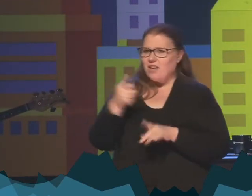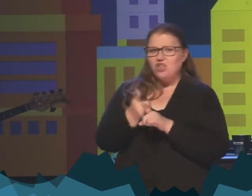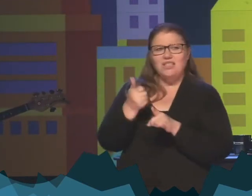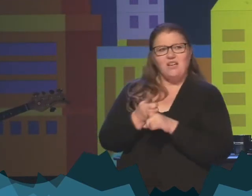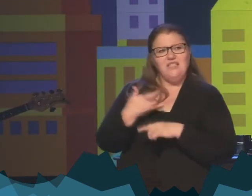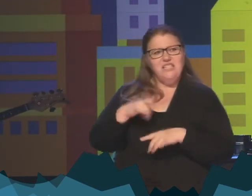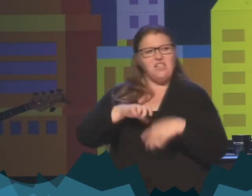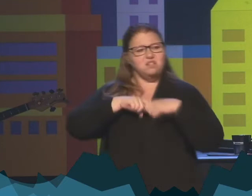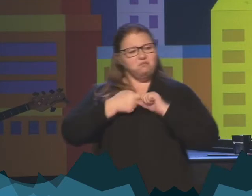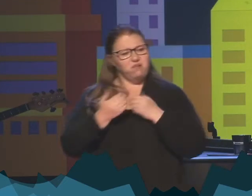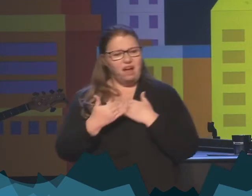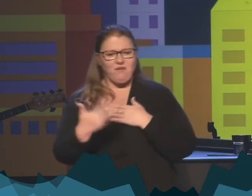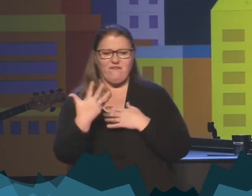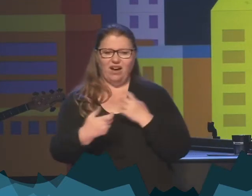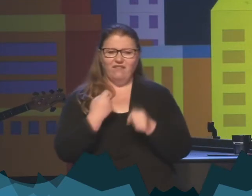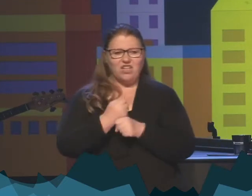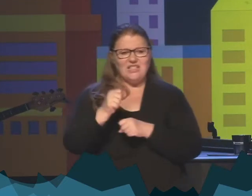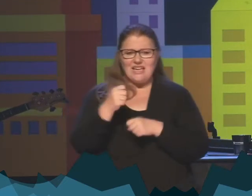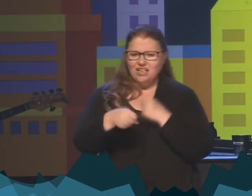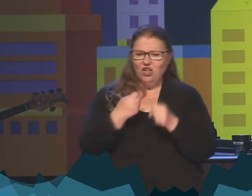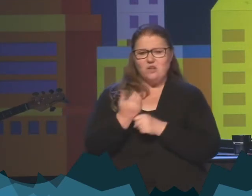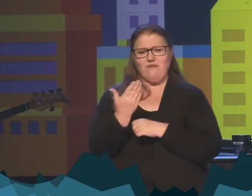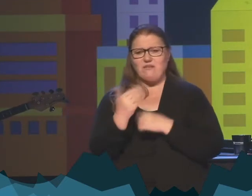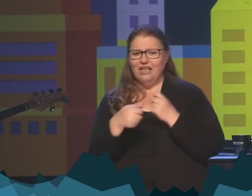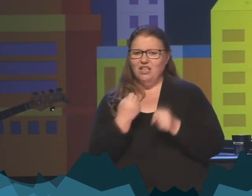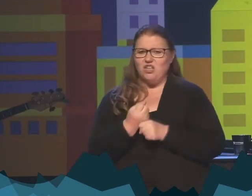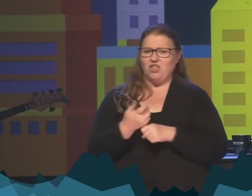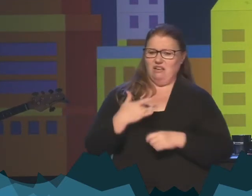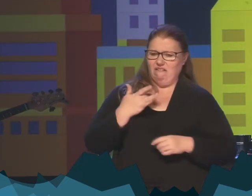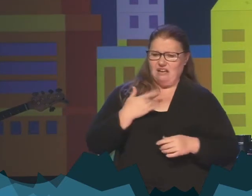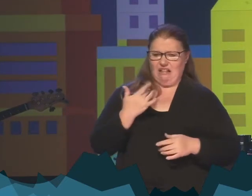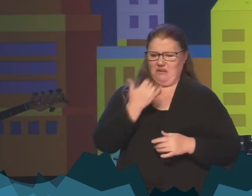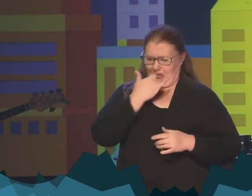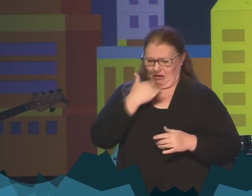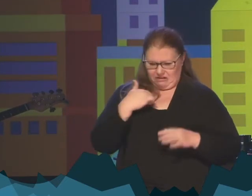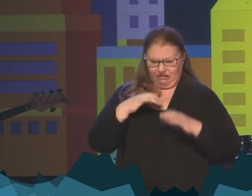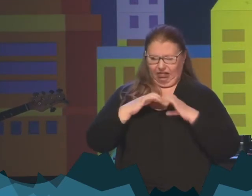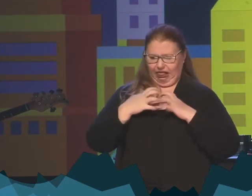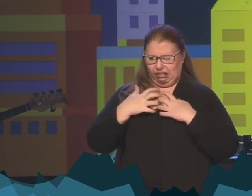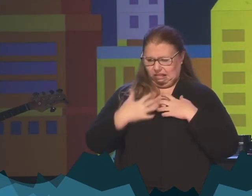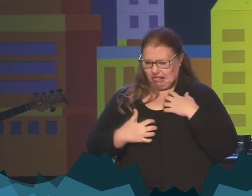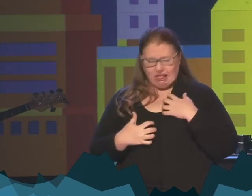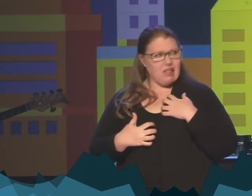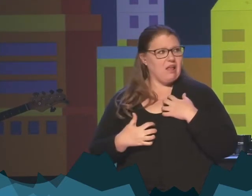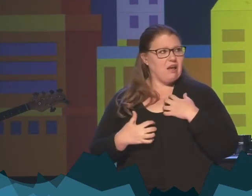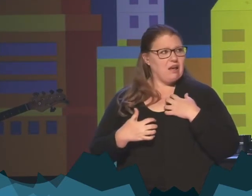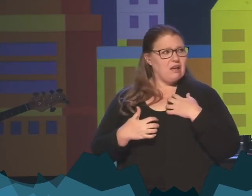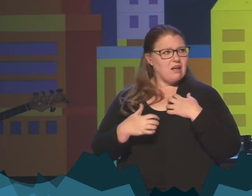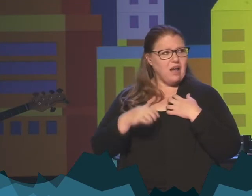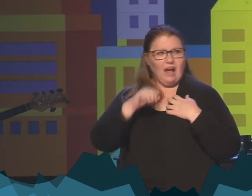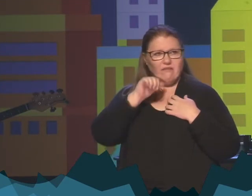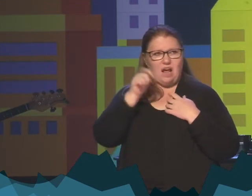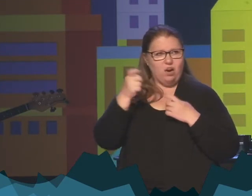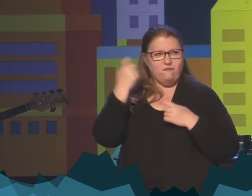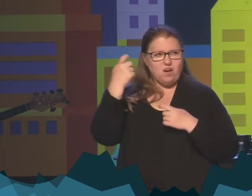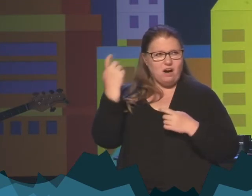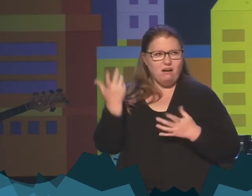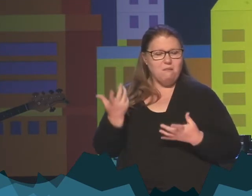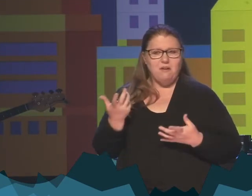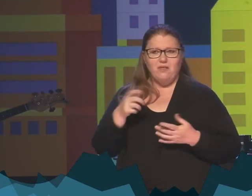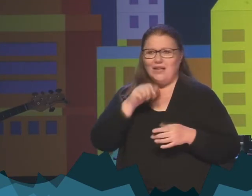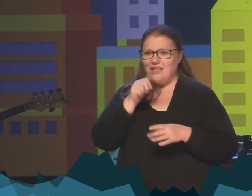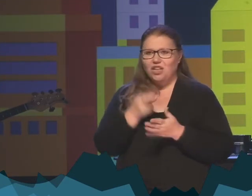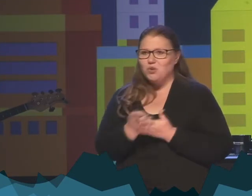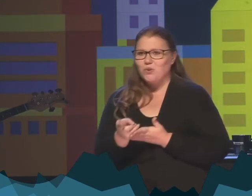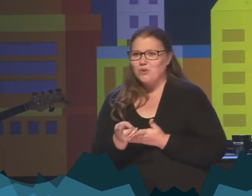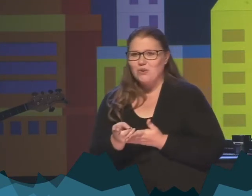grief after 5 years, 10 years, 15 years, you're made to feel like there's something wrong with you and you haven't overcome. That's not true. That's not accurate. That's